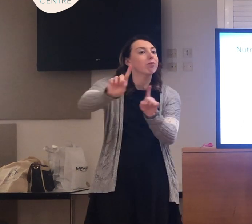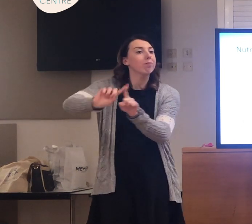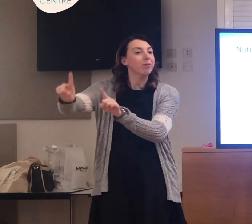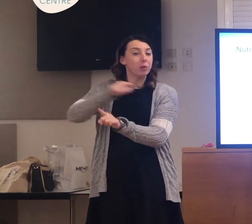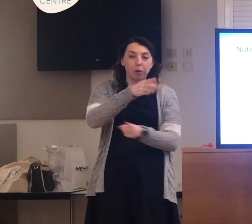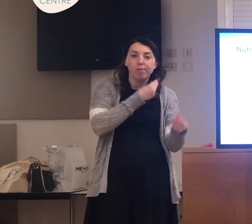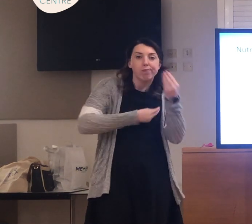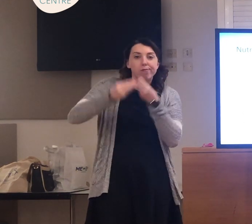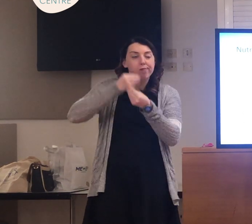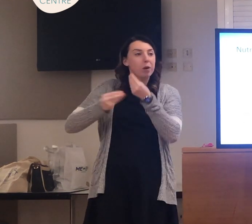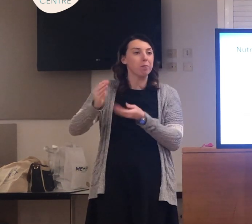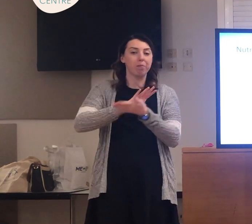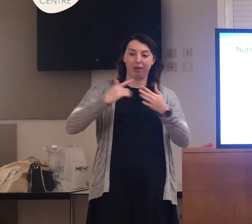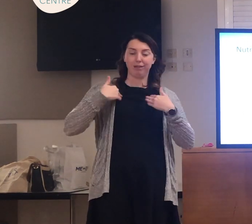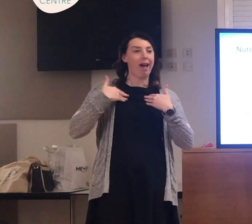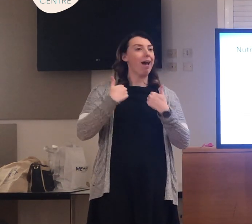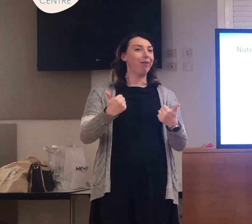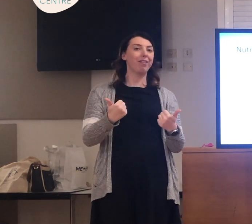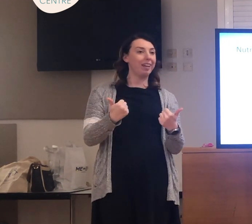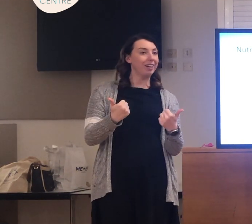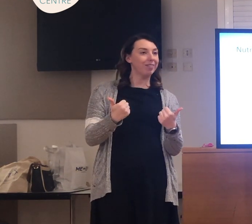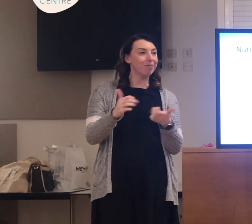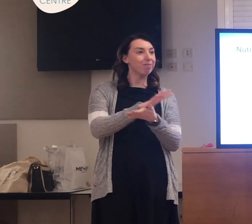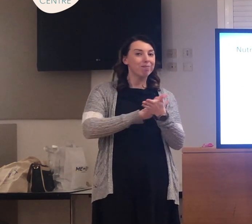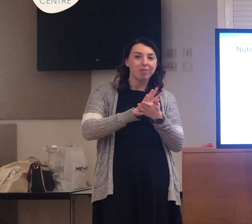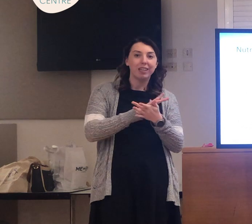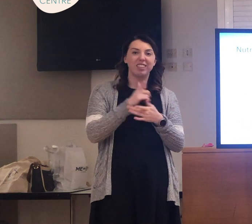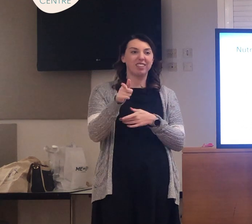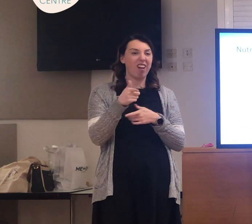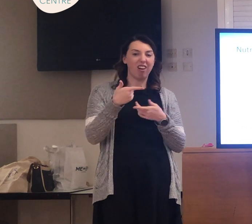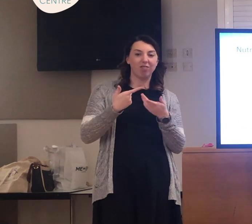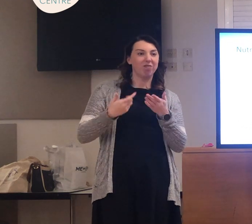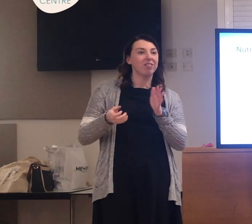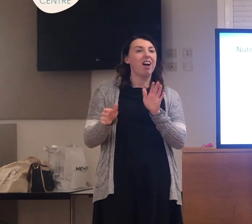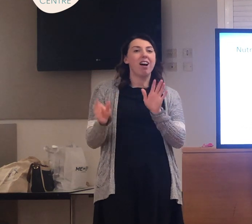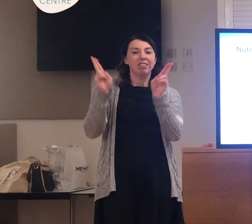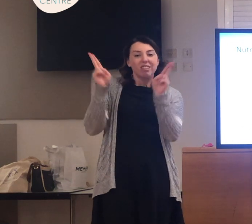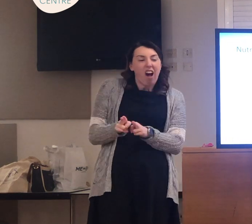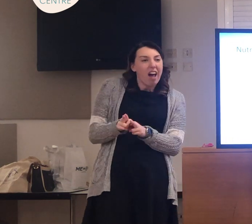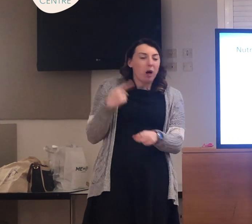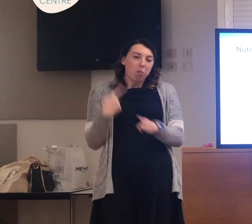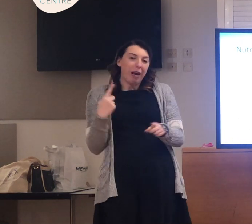health. And that's why there is no place here for fads and gimmicks.